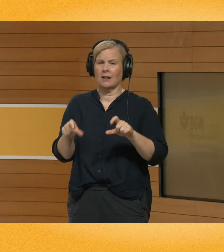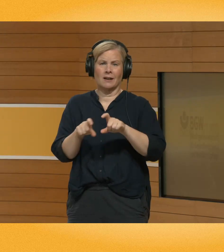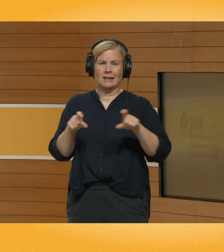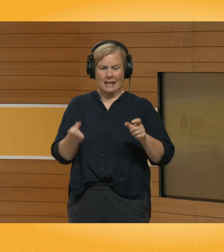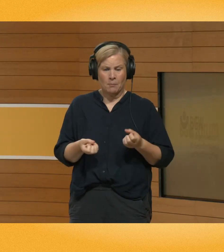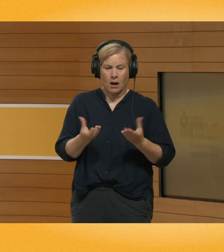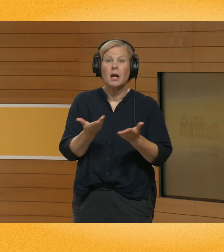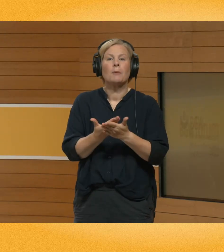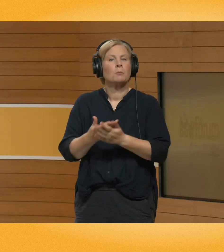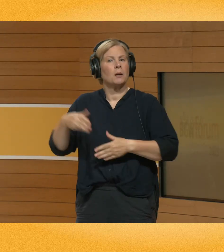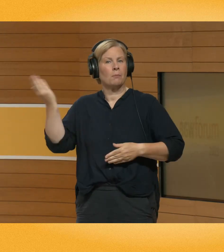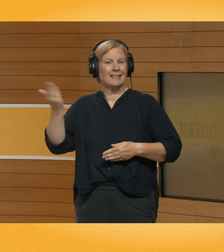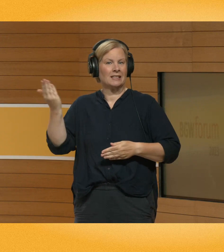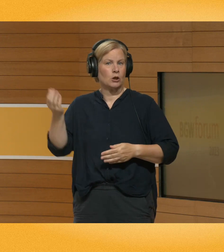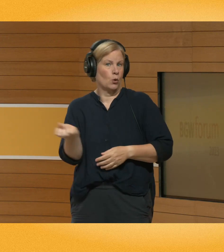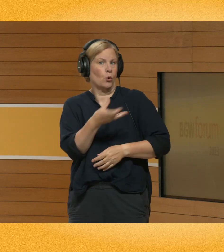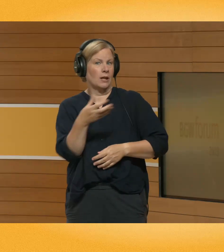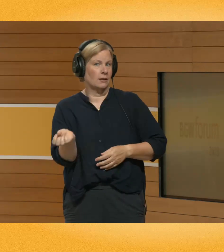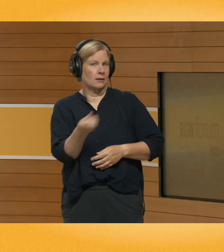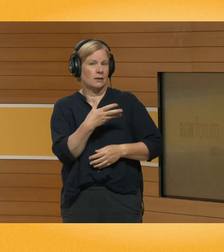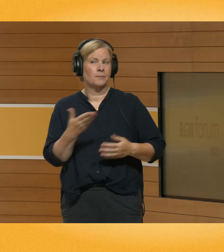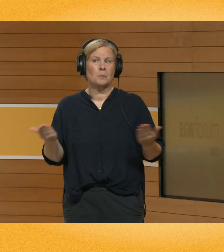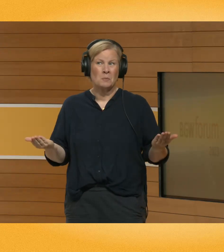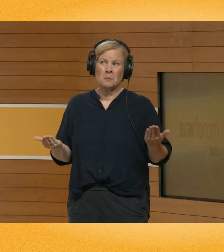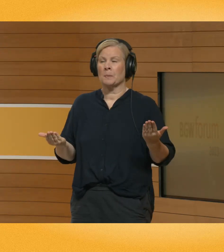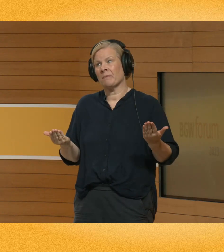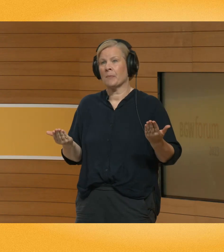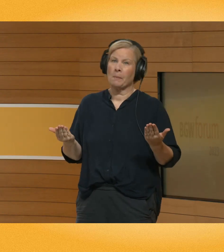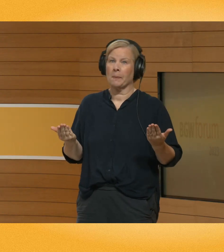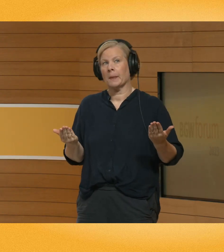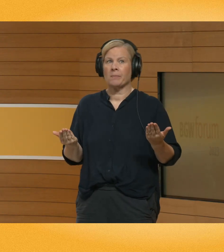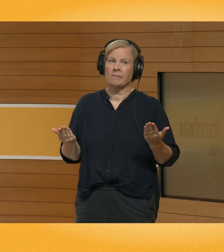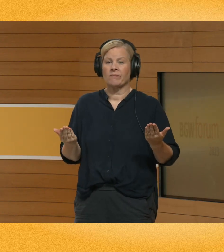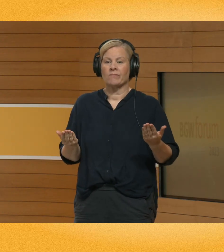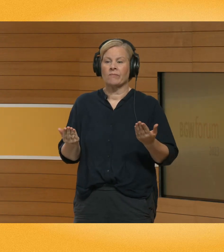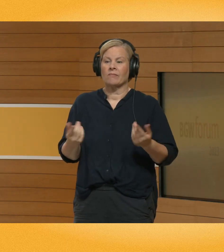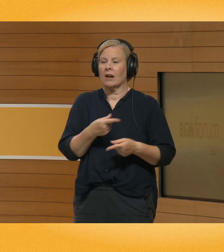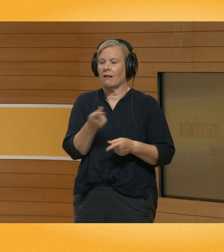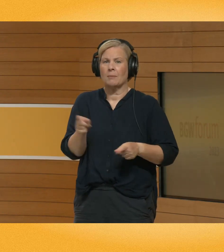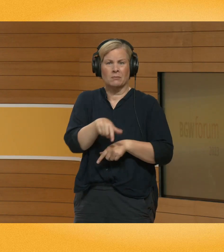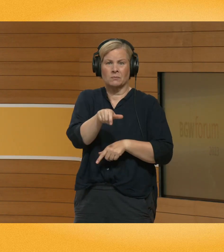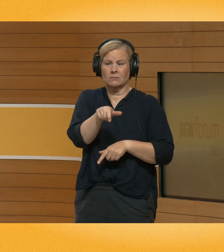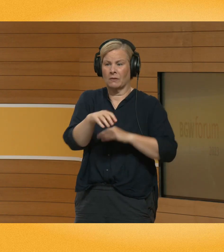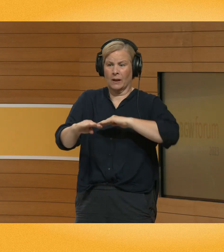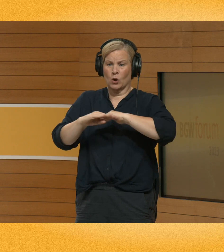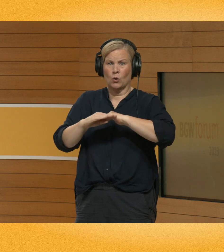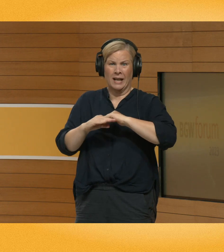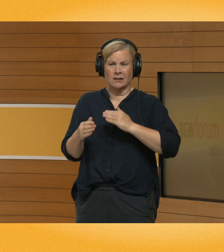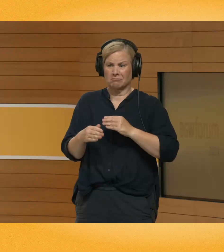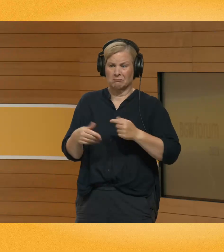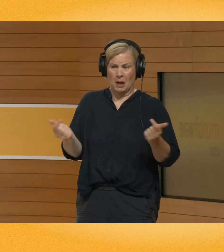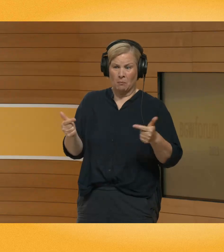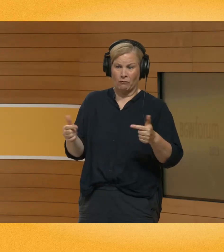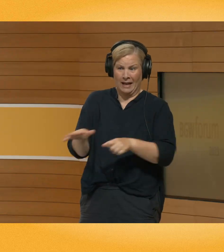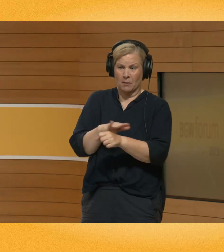to leave the clinical environment to actually go and see that talk or find out more information. So I focused on actually